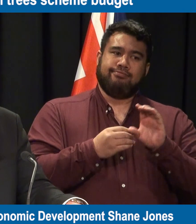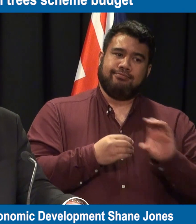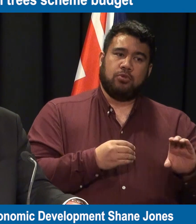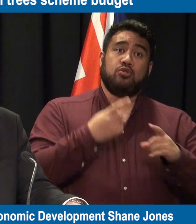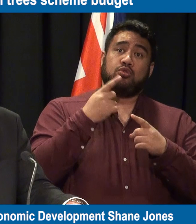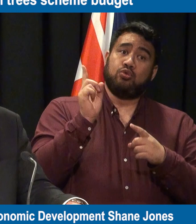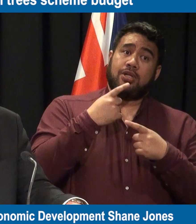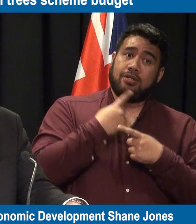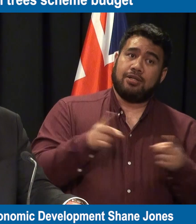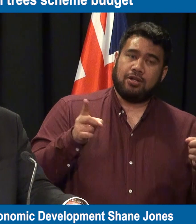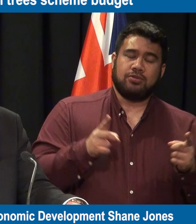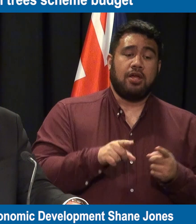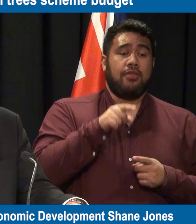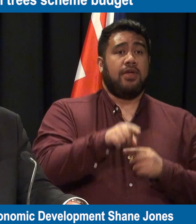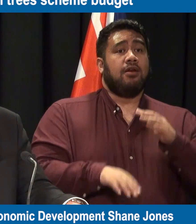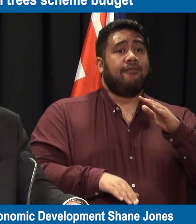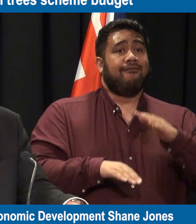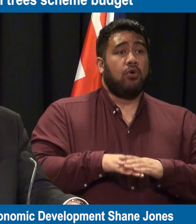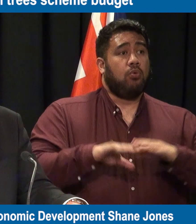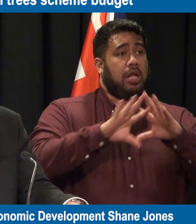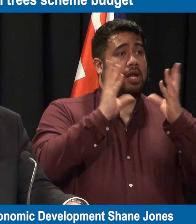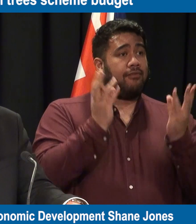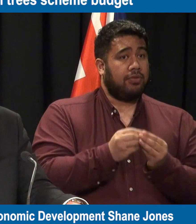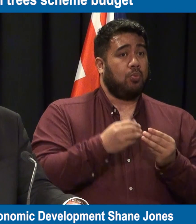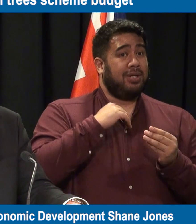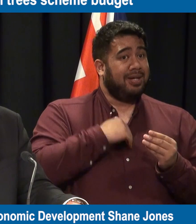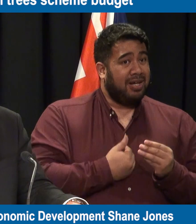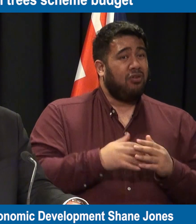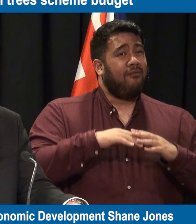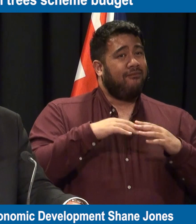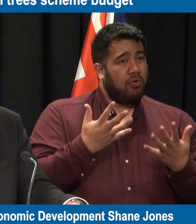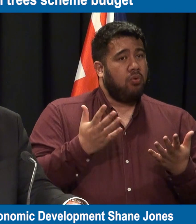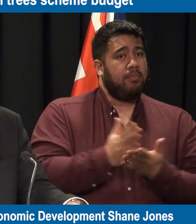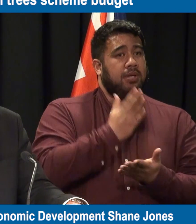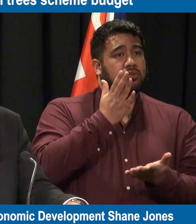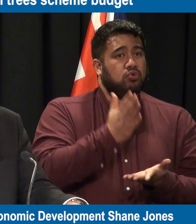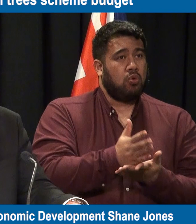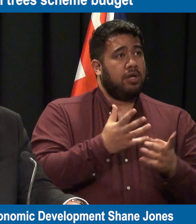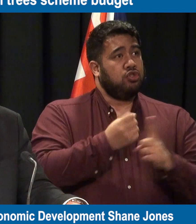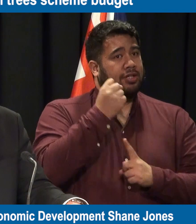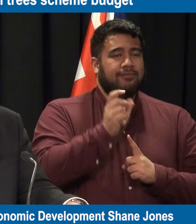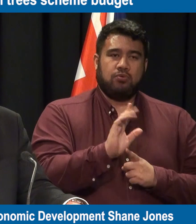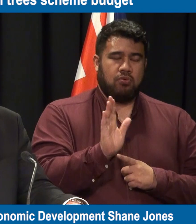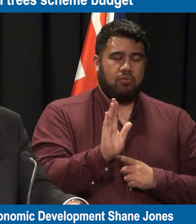represent the entirety of the capital required to create the value and to meet the target.